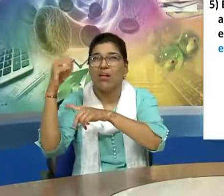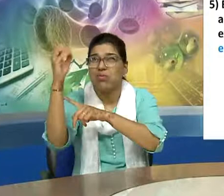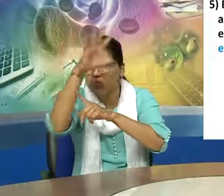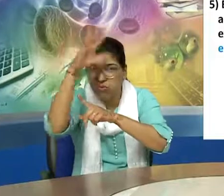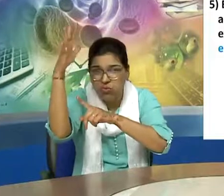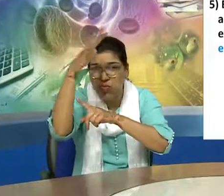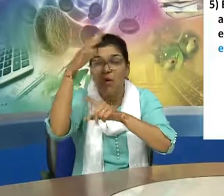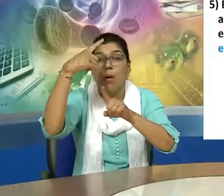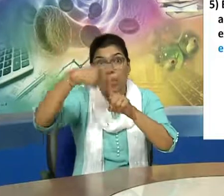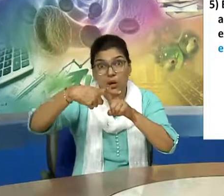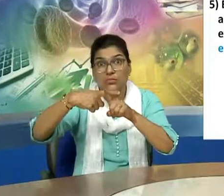called as